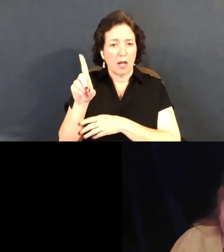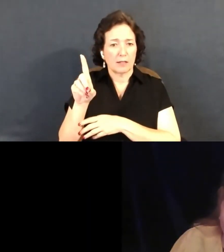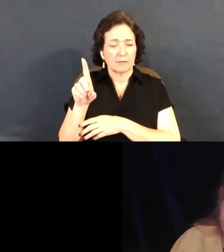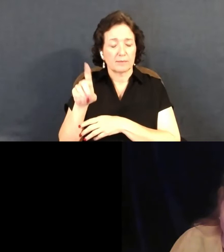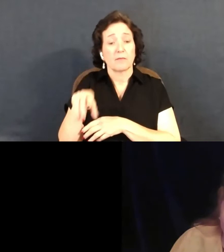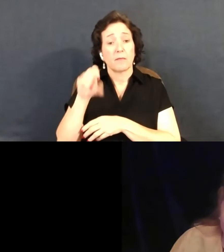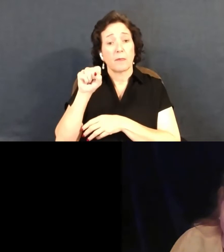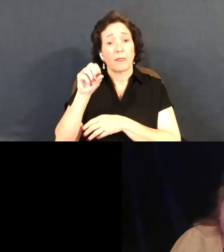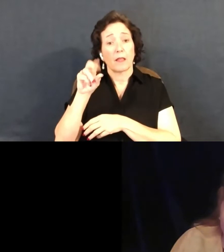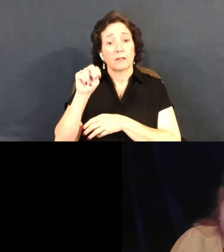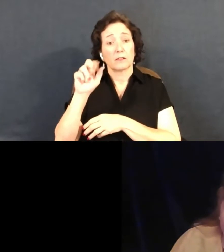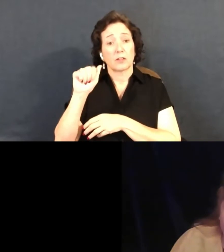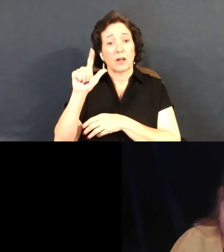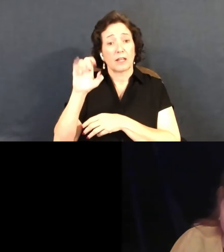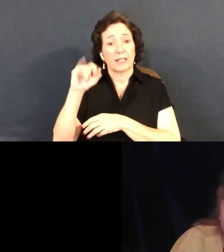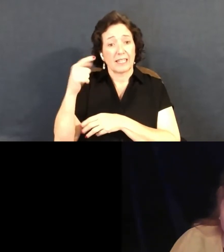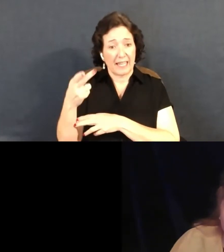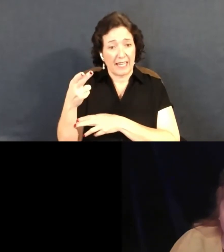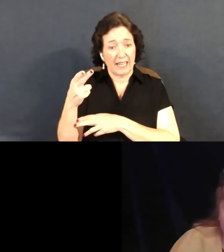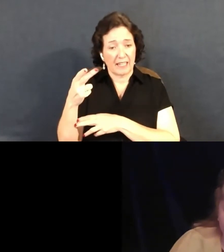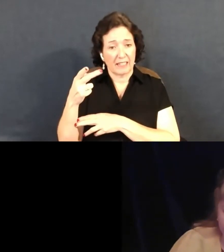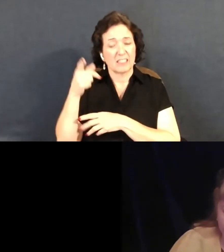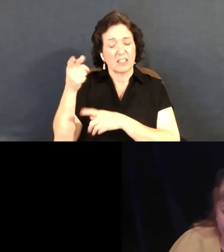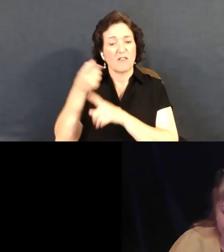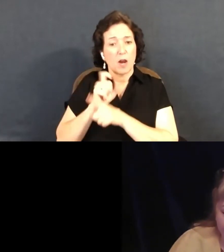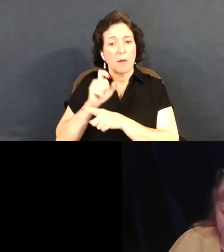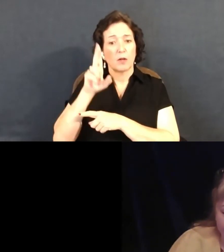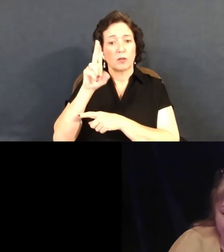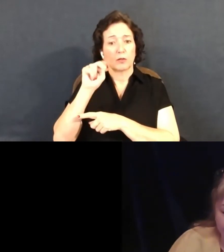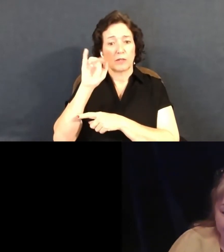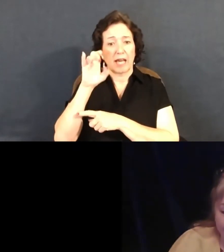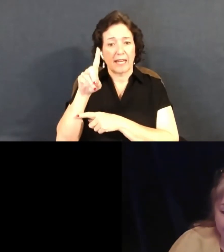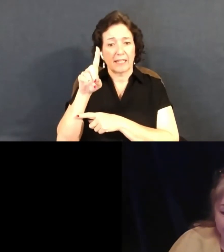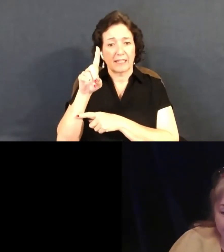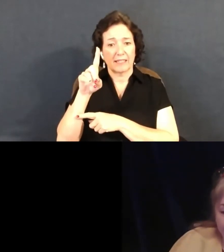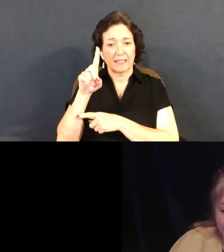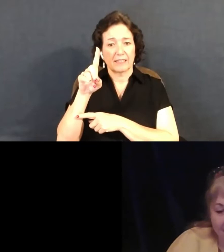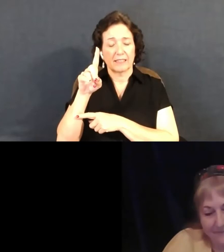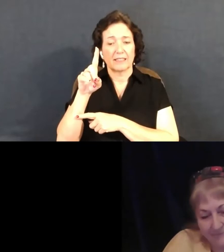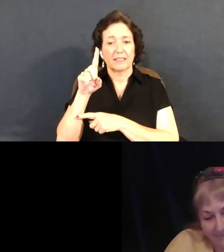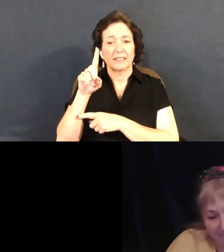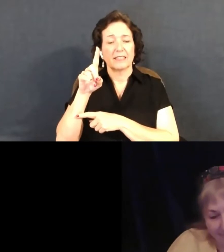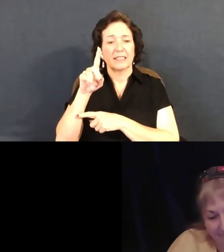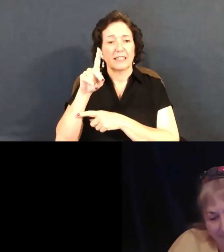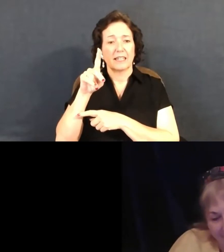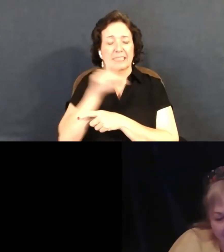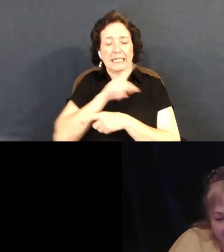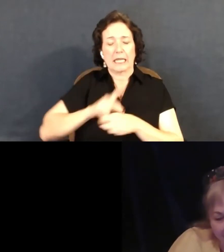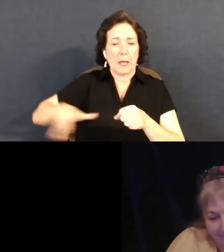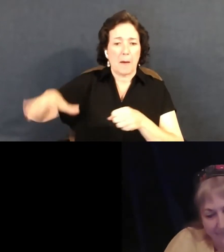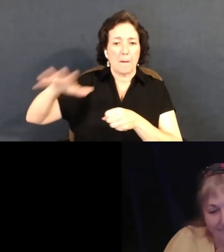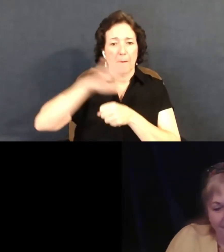Shonaleigh, a storyteller from the United Kingdom, Shonaleigh Cumbers, is